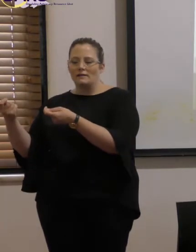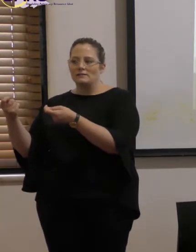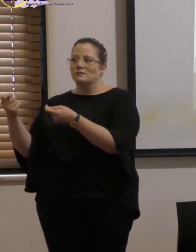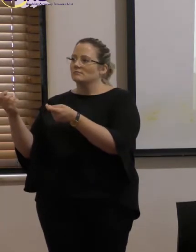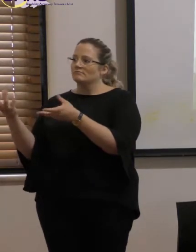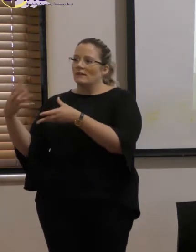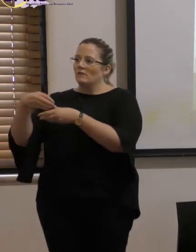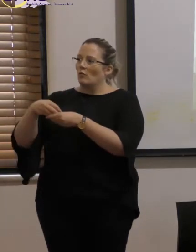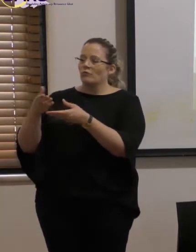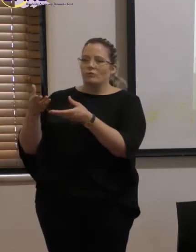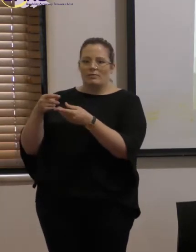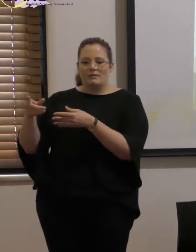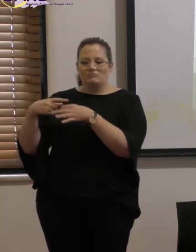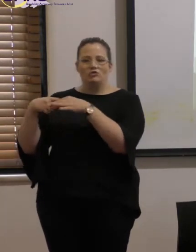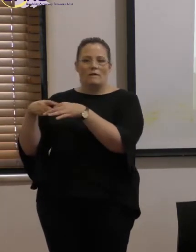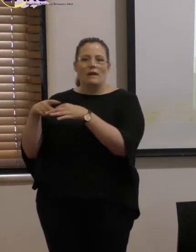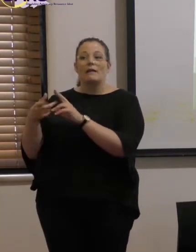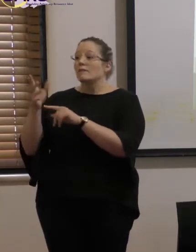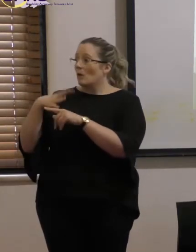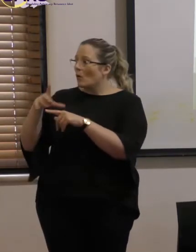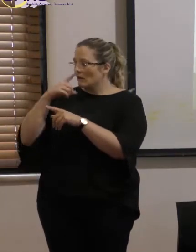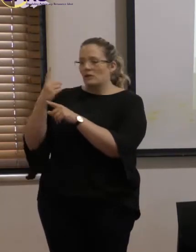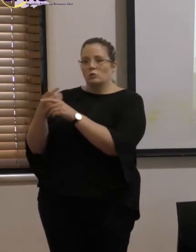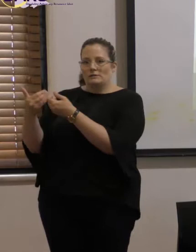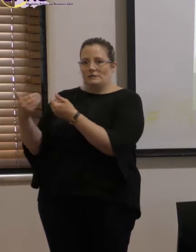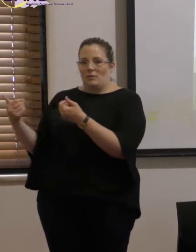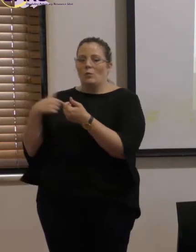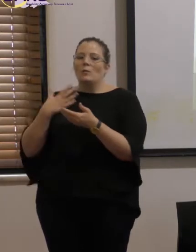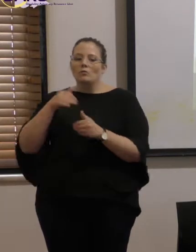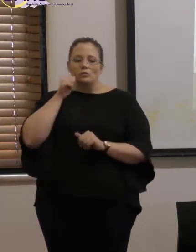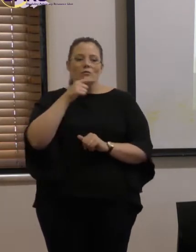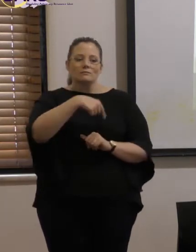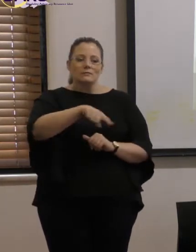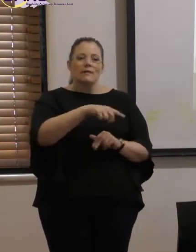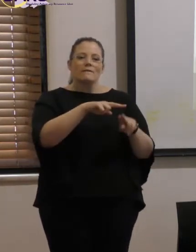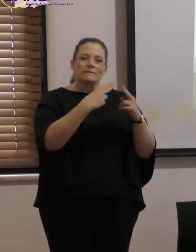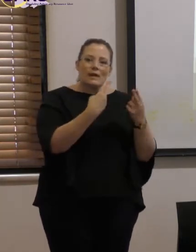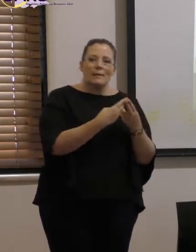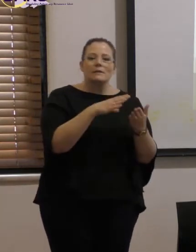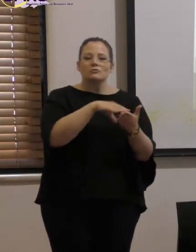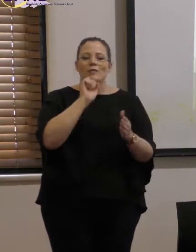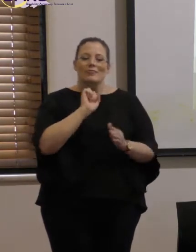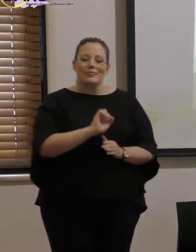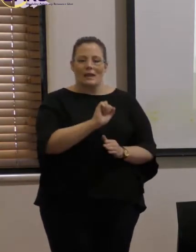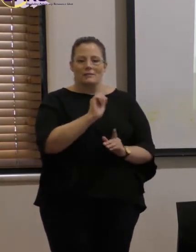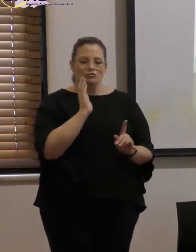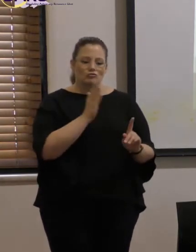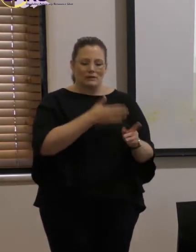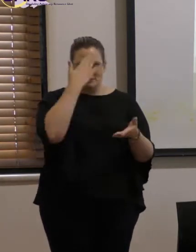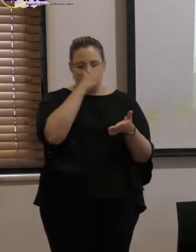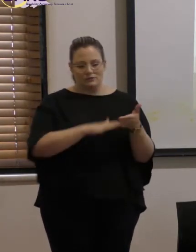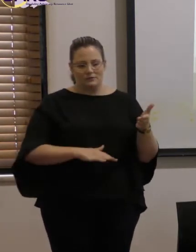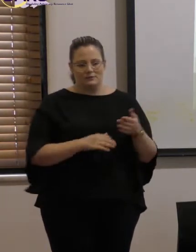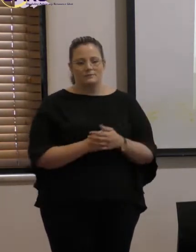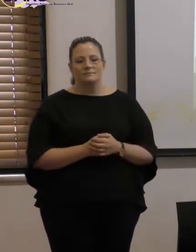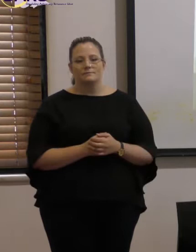about education, they can do it separately, but this is really about the direct experience. So we had